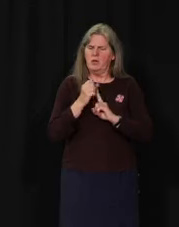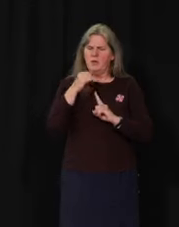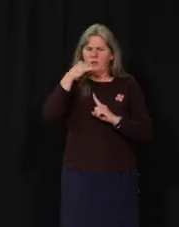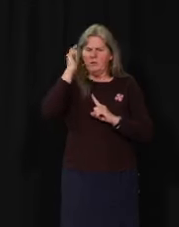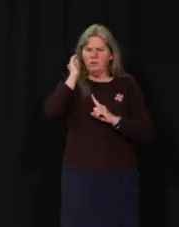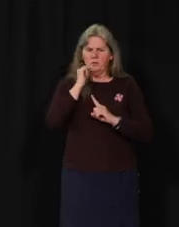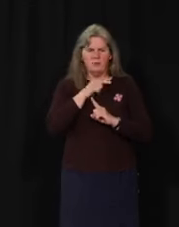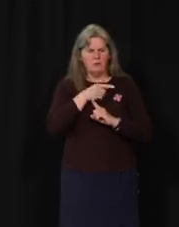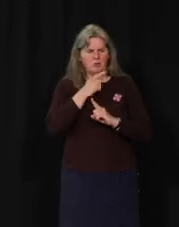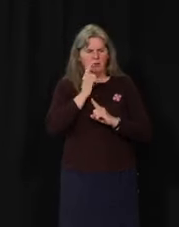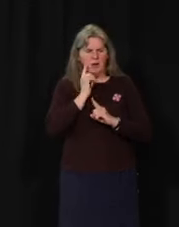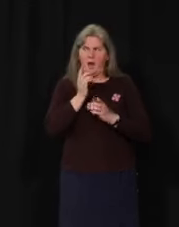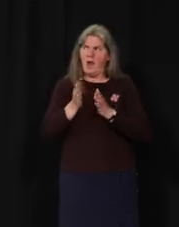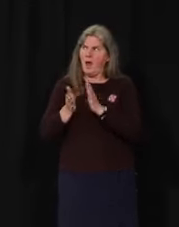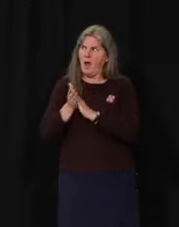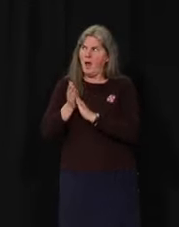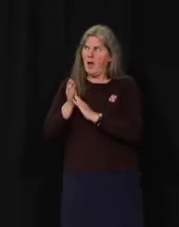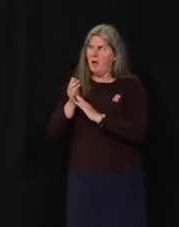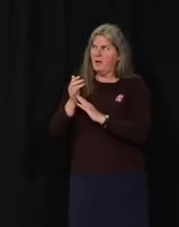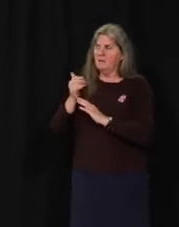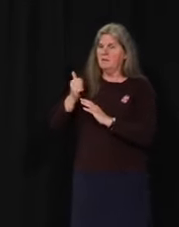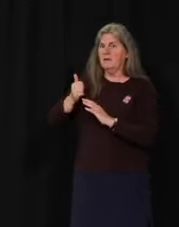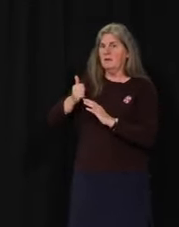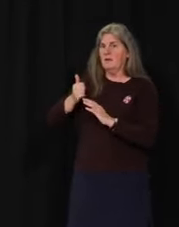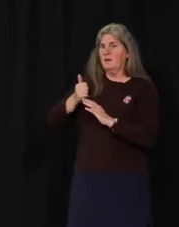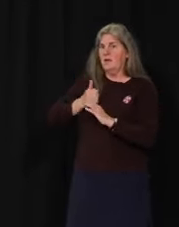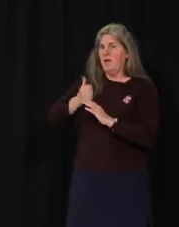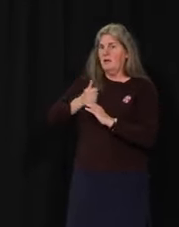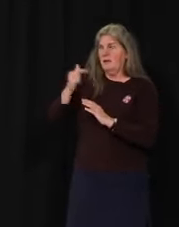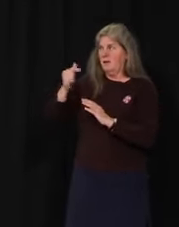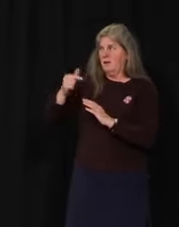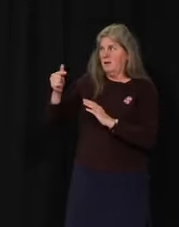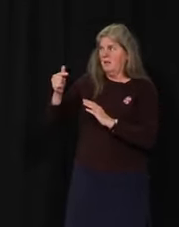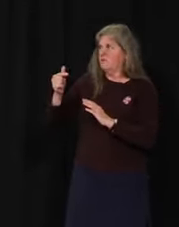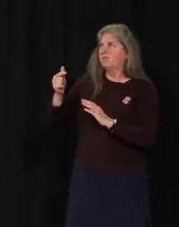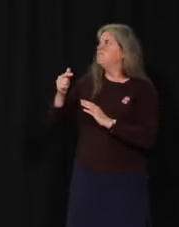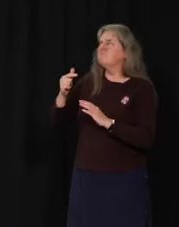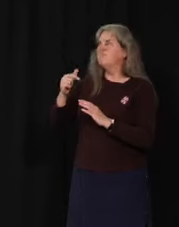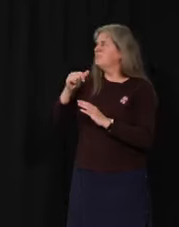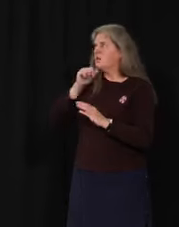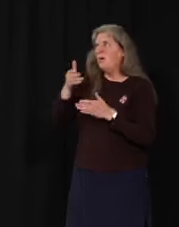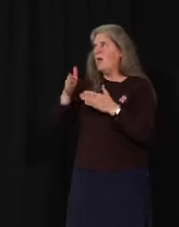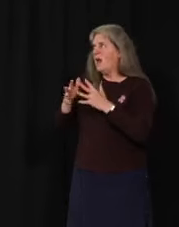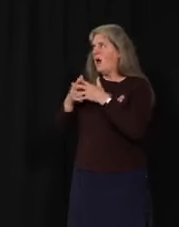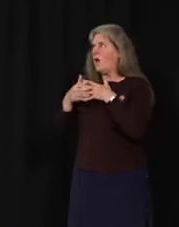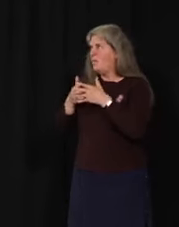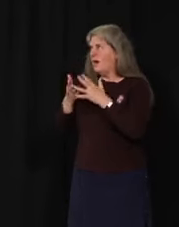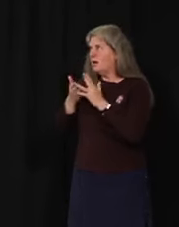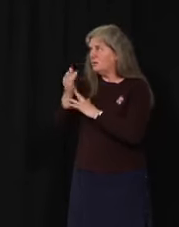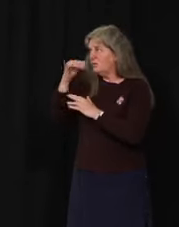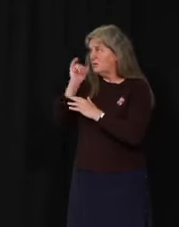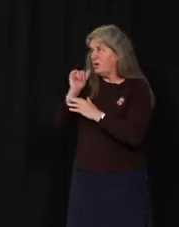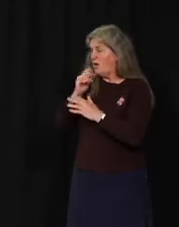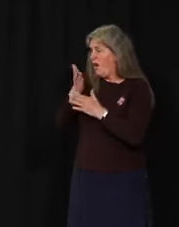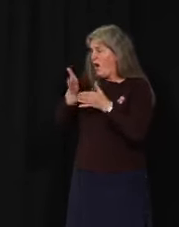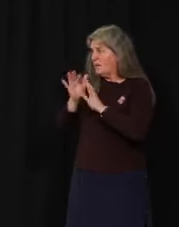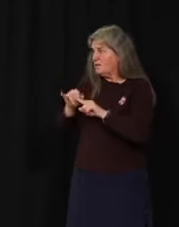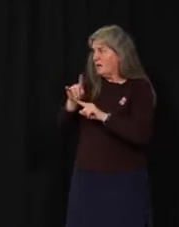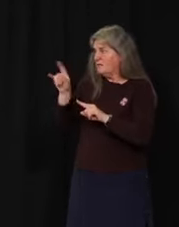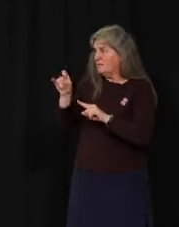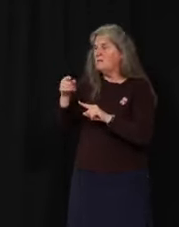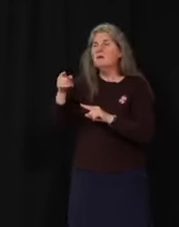that the federal government stop allowing American travelers to transit through the territory. Yeah, so